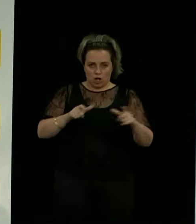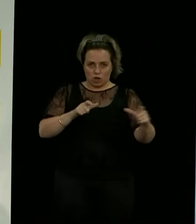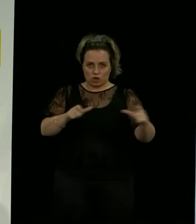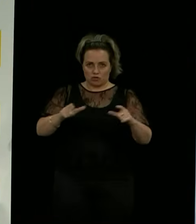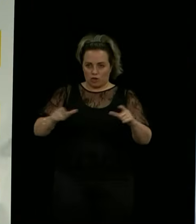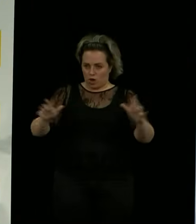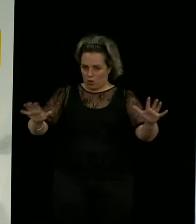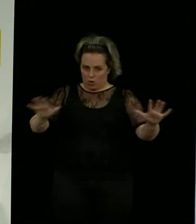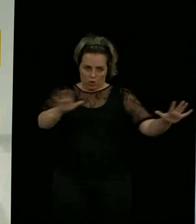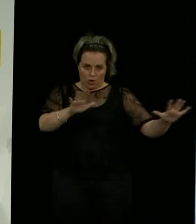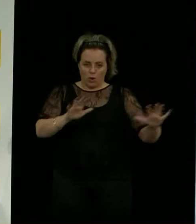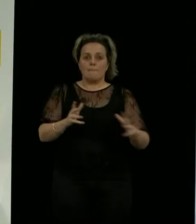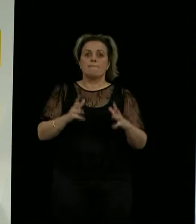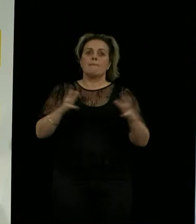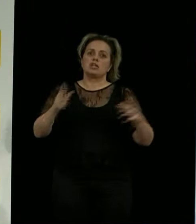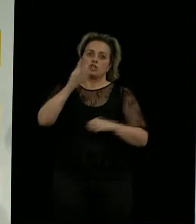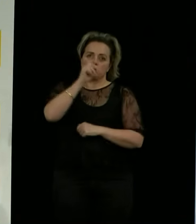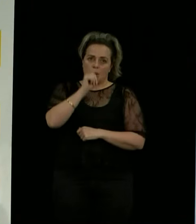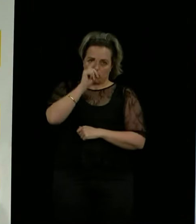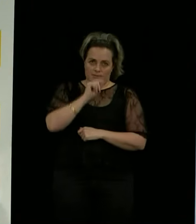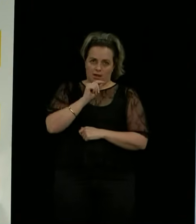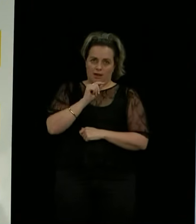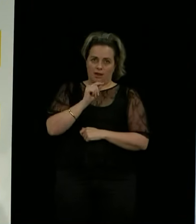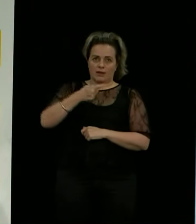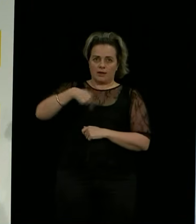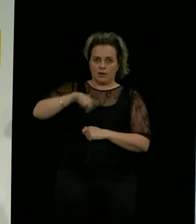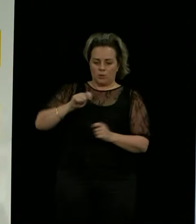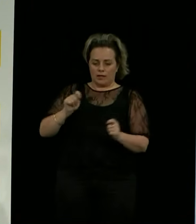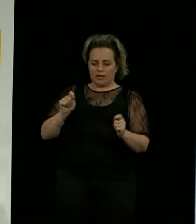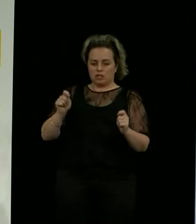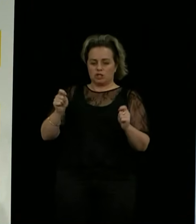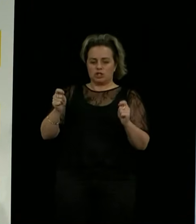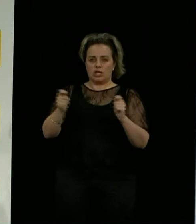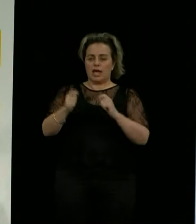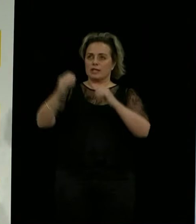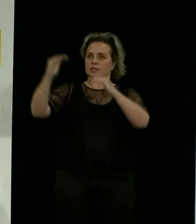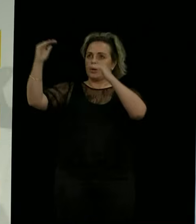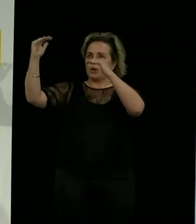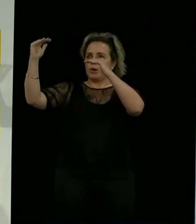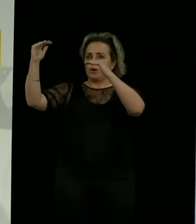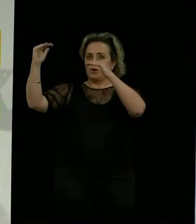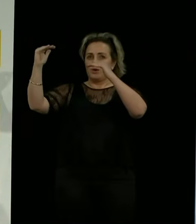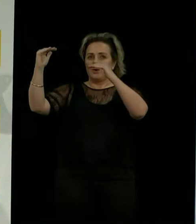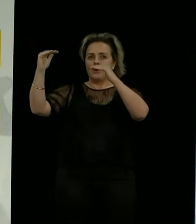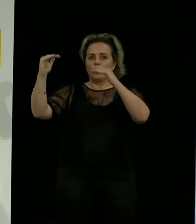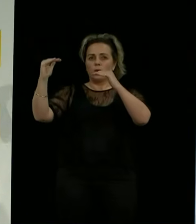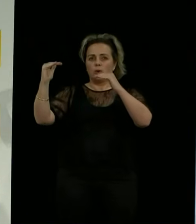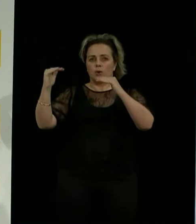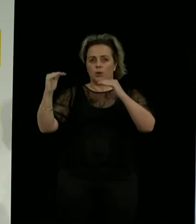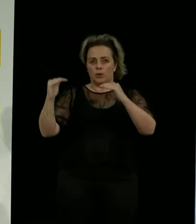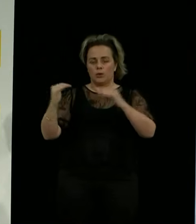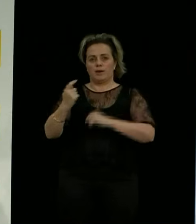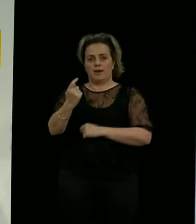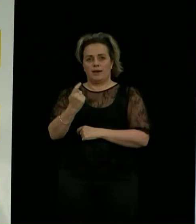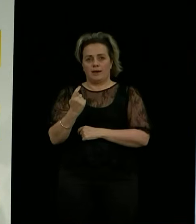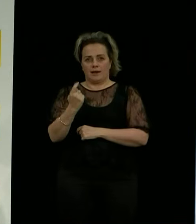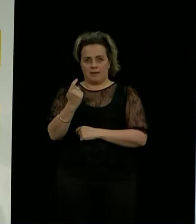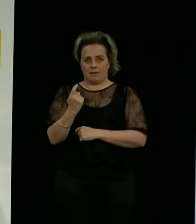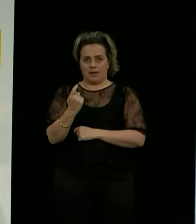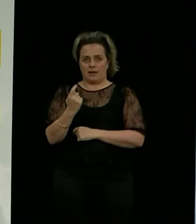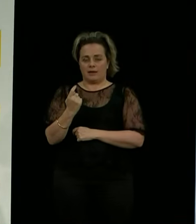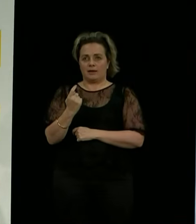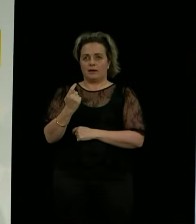the virus as much as possible while we make our transition from a place where we only use heavy restrictions to a place where we